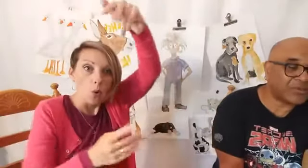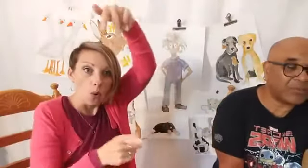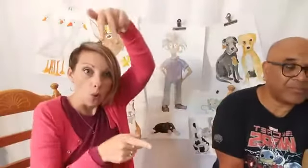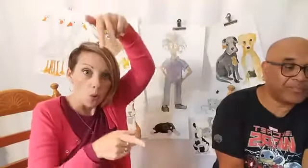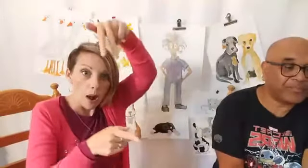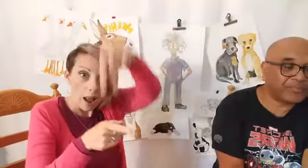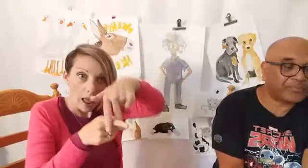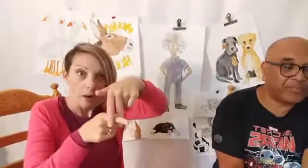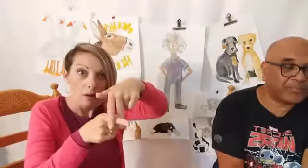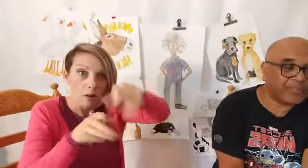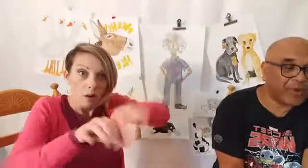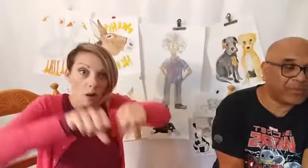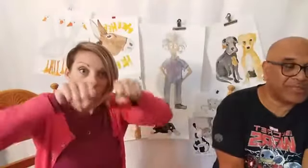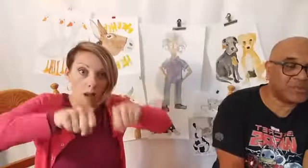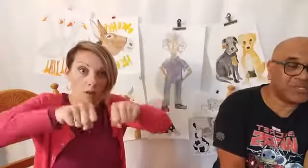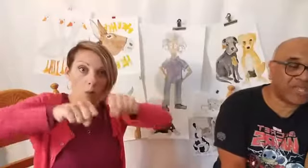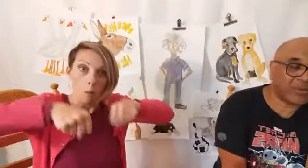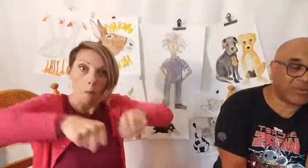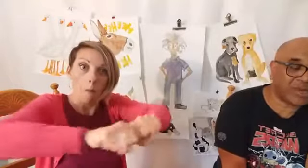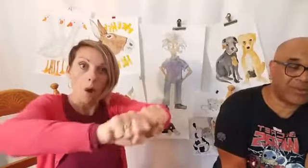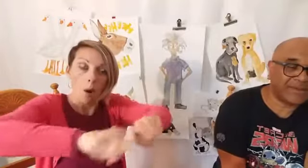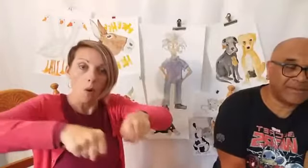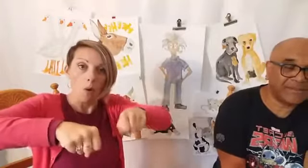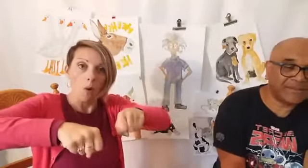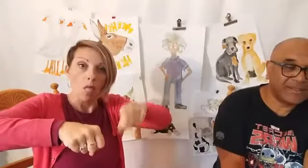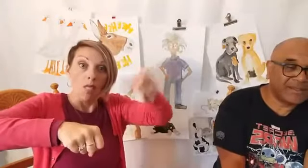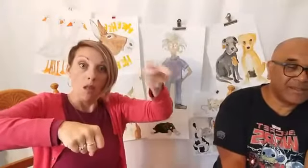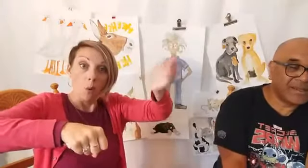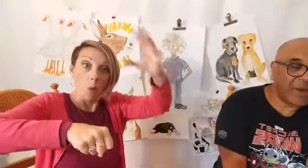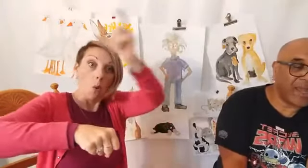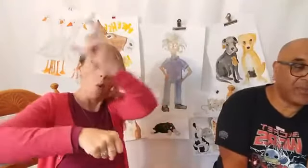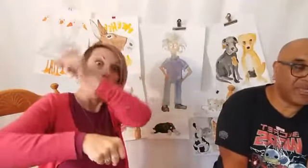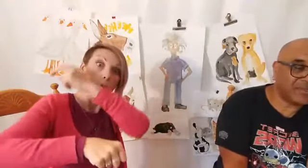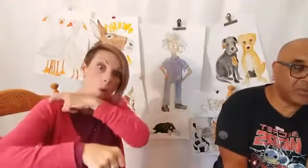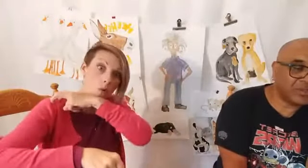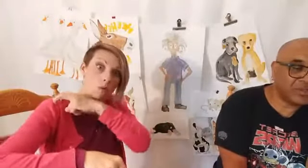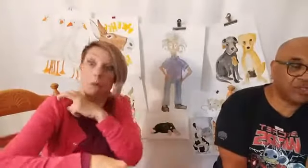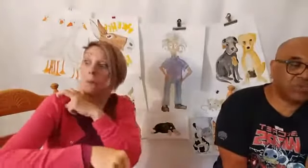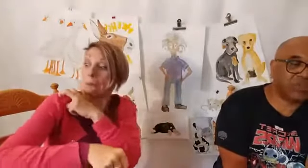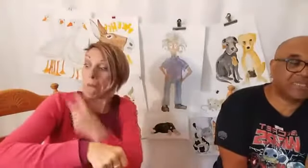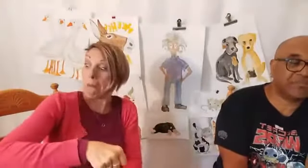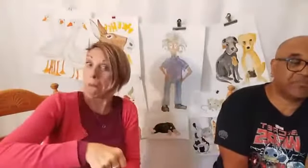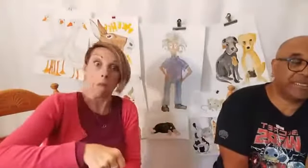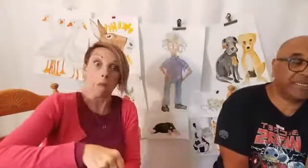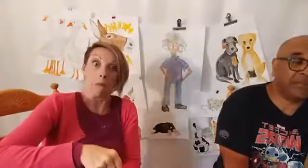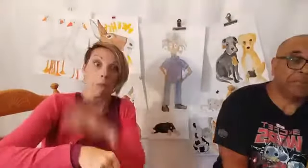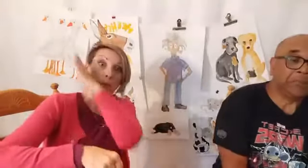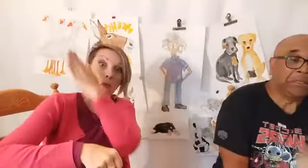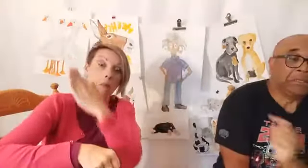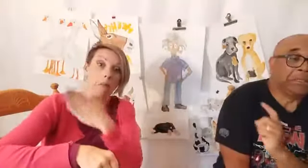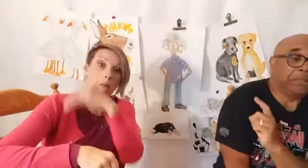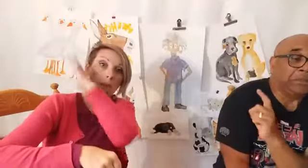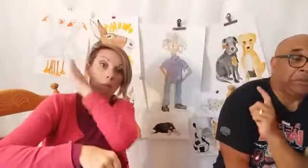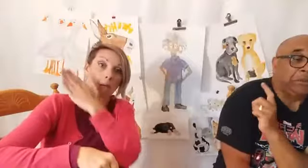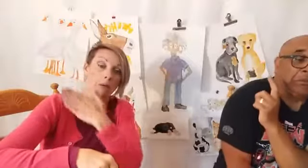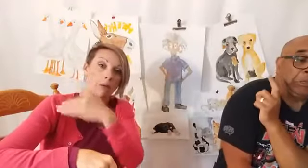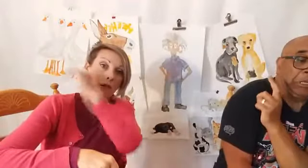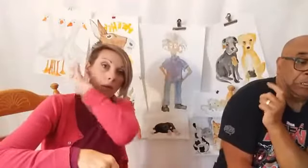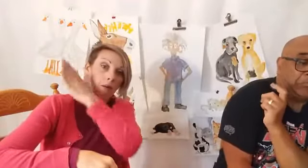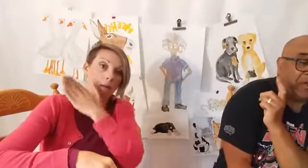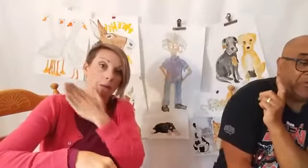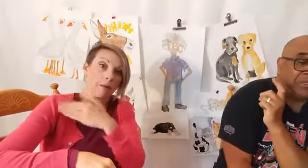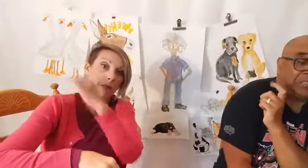on Pyweasel's shoulder. Pyweasel stroked his beak,